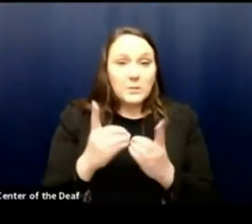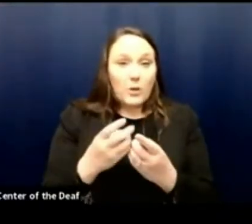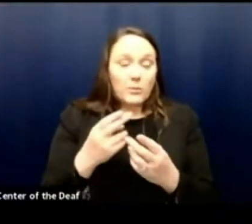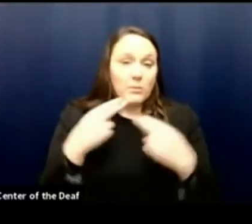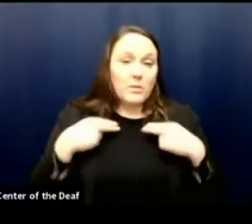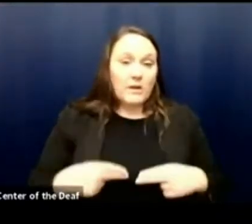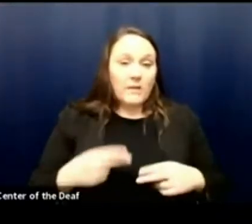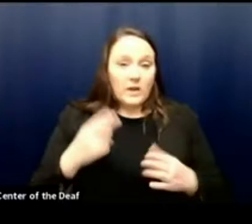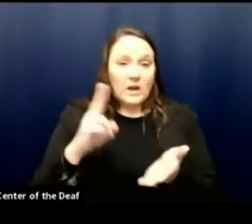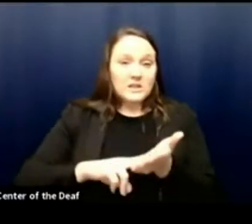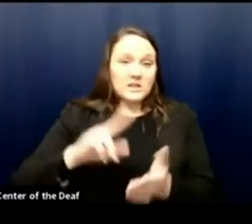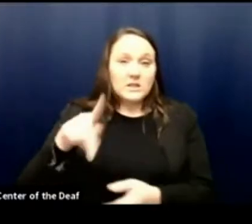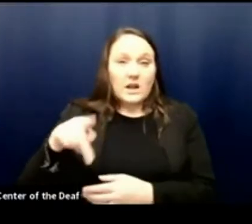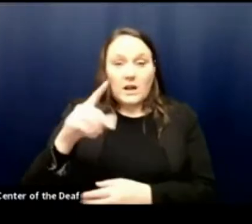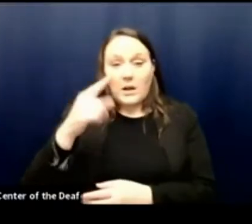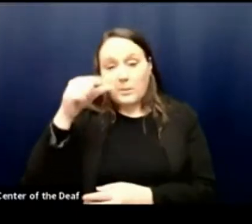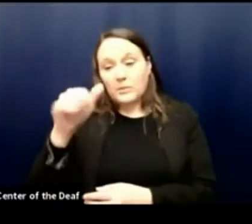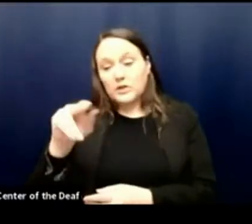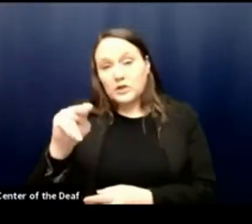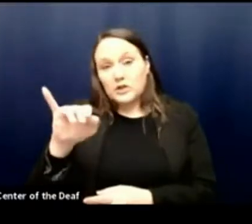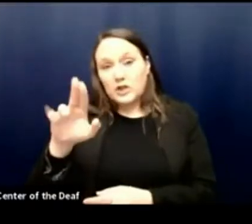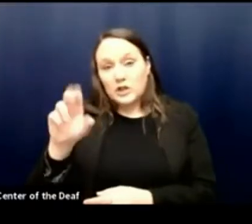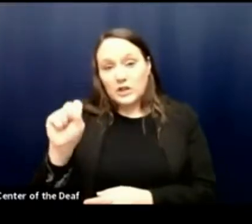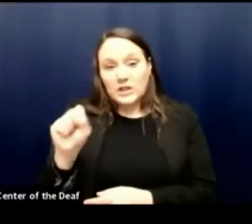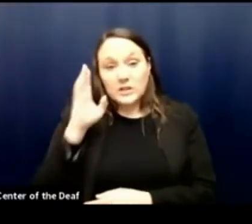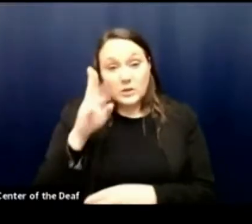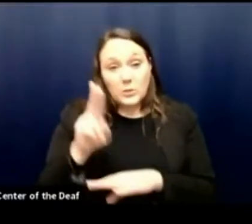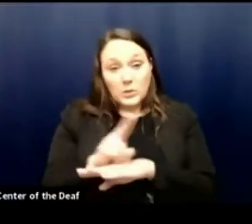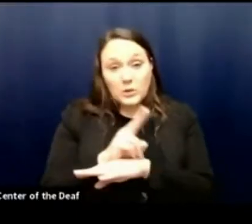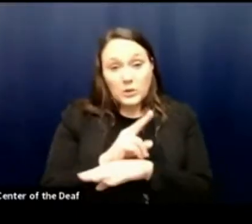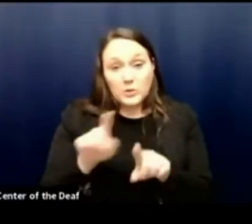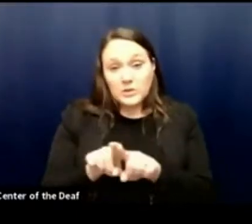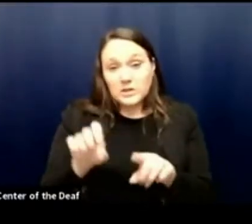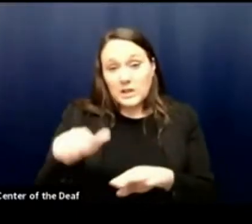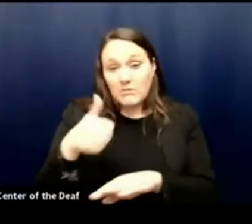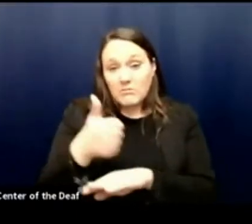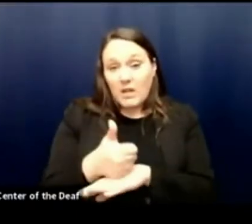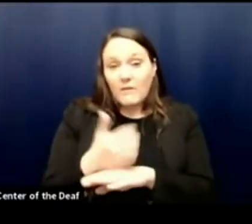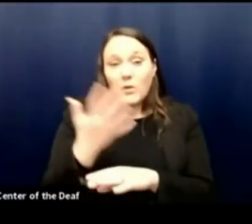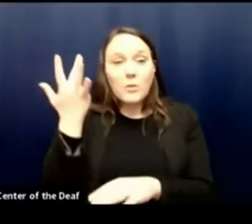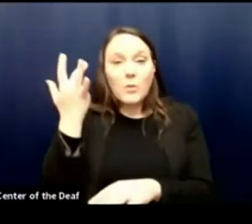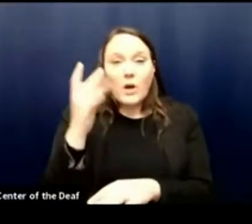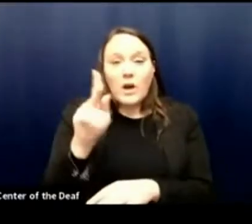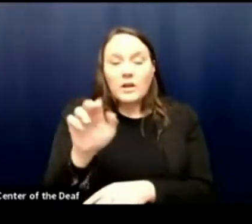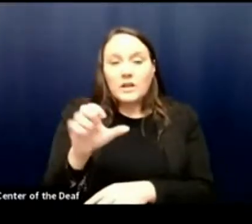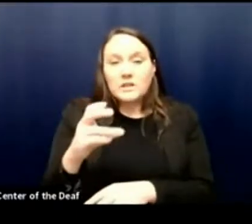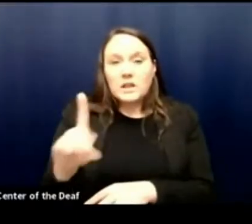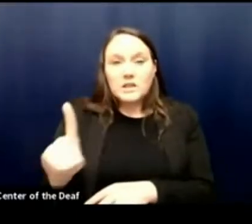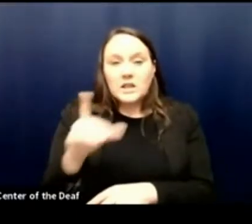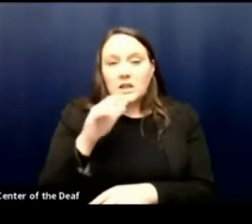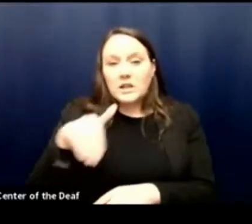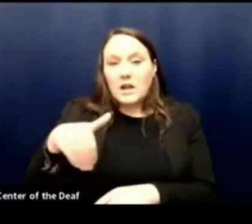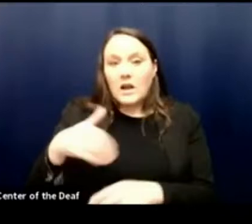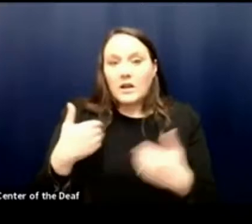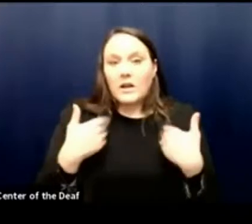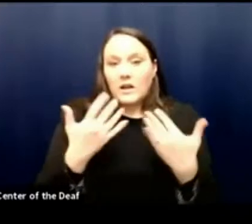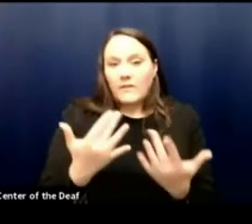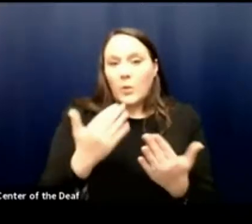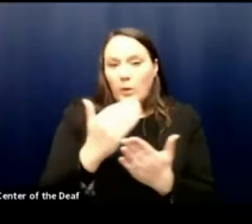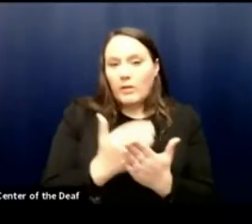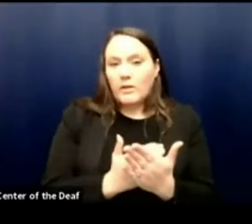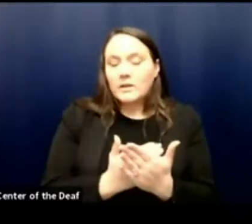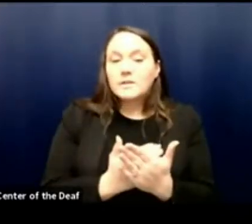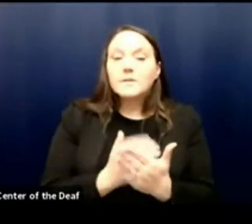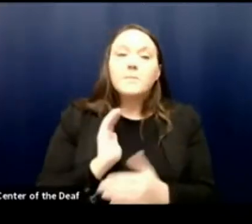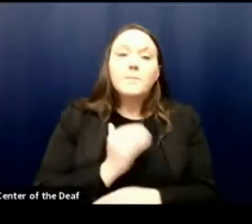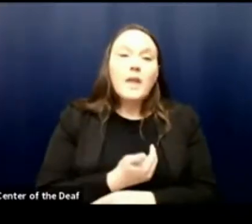Will KCHD's wait list use the same platform, and why hasn't KCHD launched a public wait list yet? So our platform will